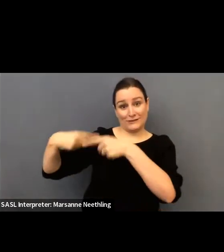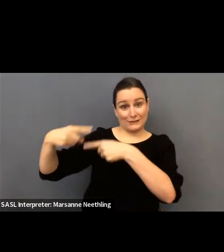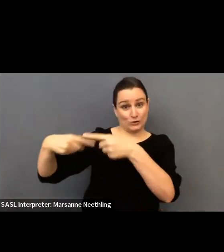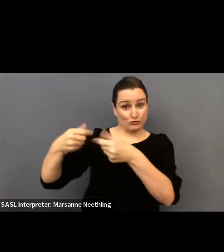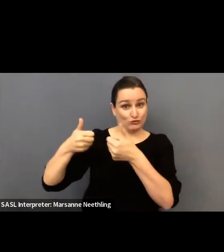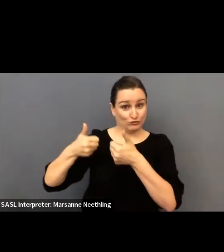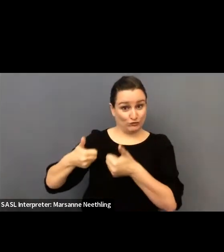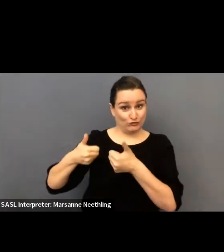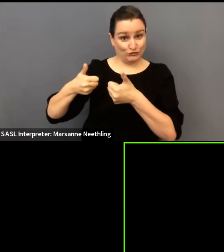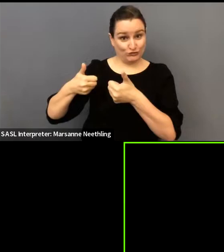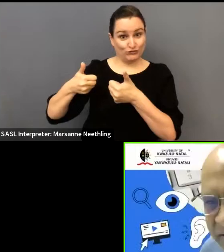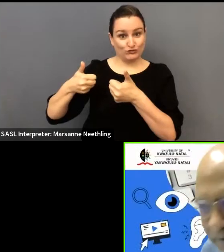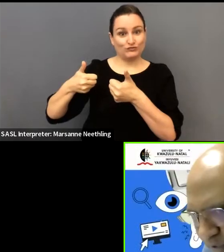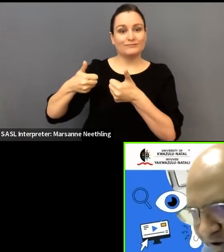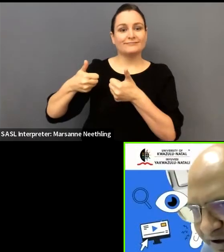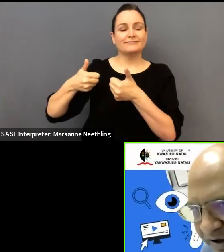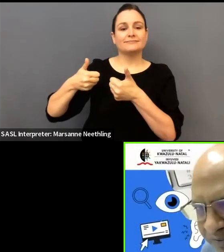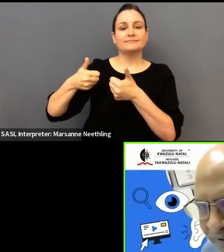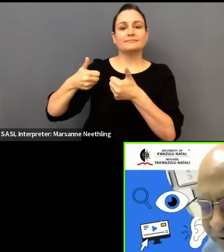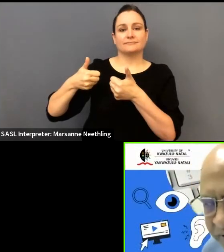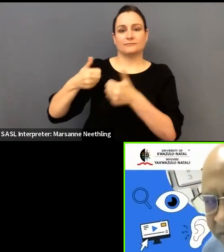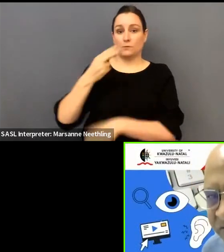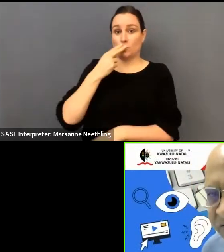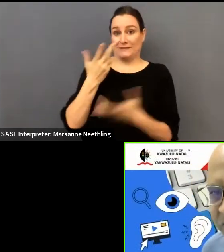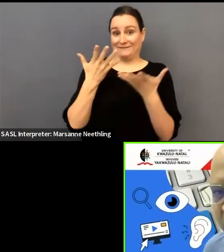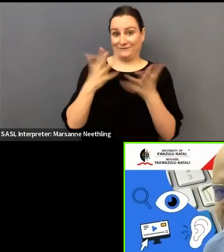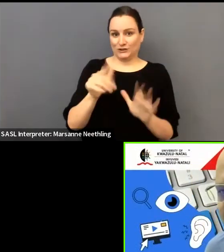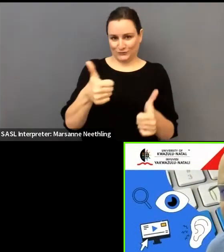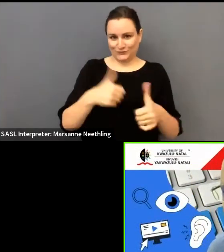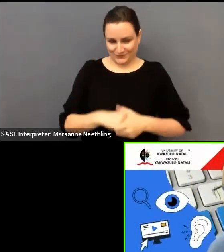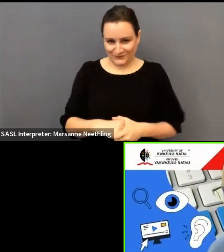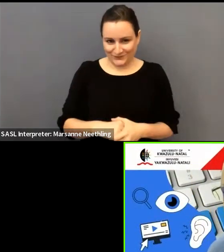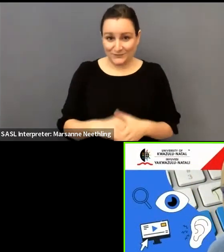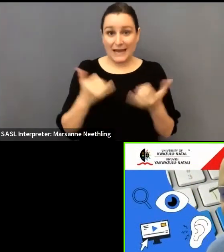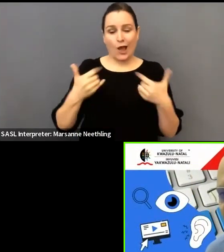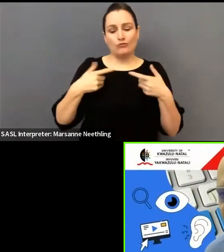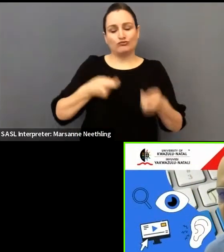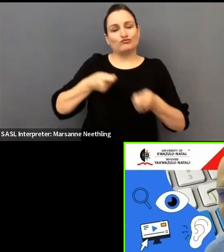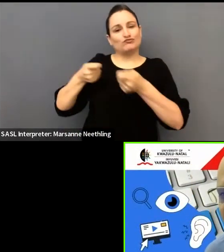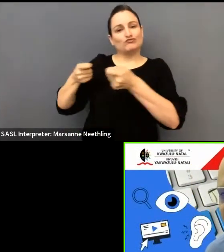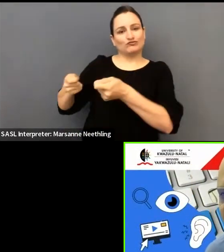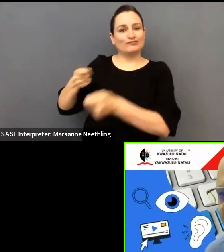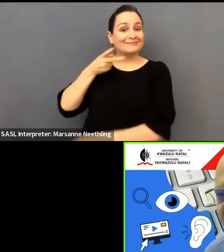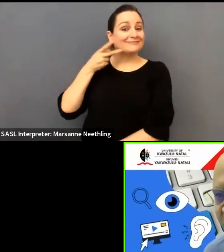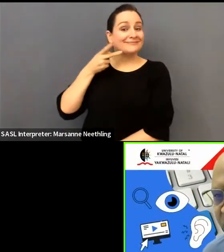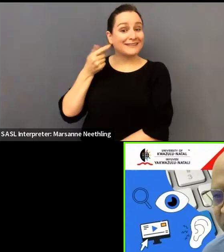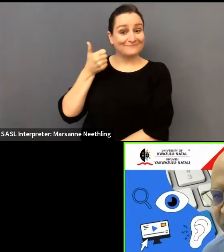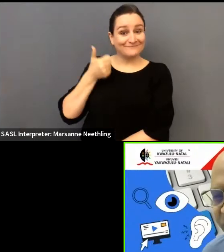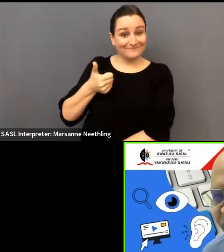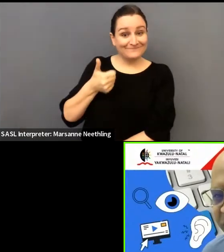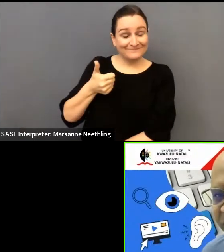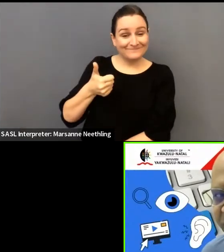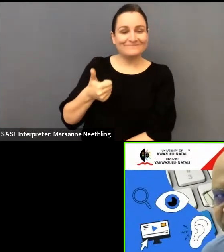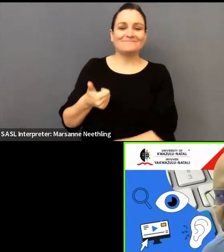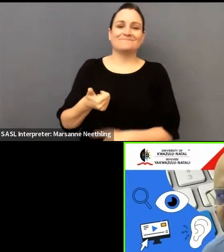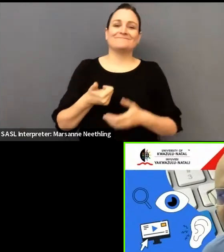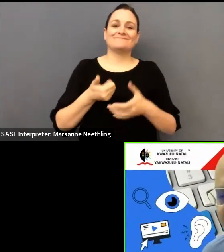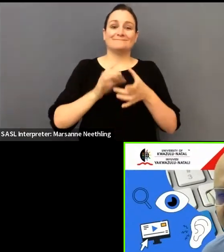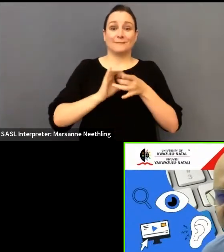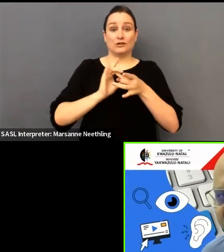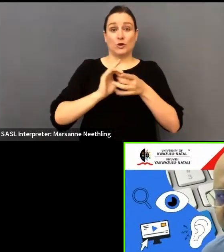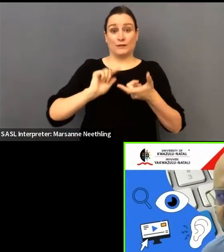indicated, from after Modieki had spoken. So it's my pleasure now to hand back to Dr. Huddleston.